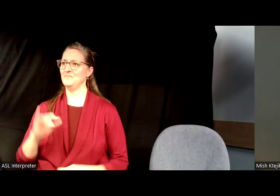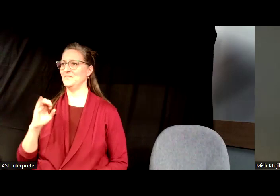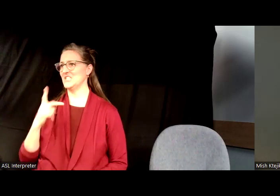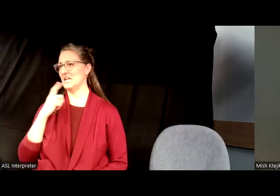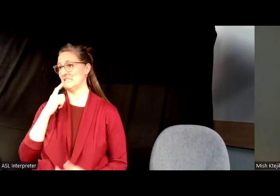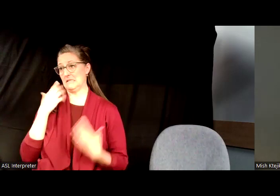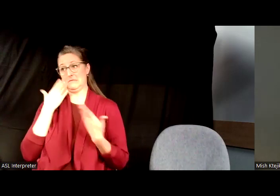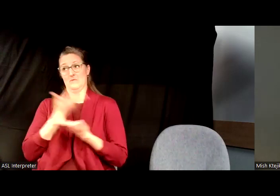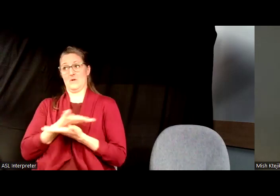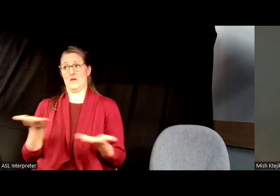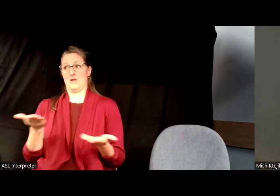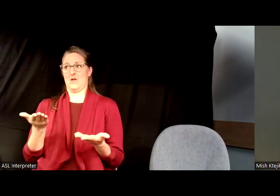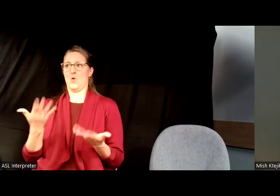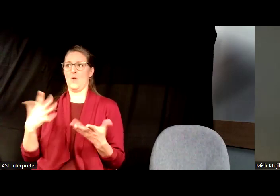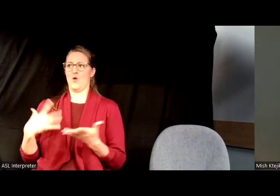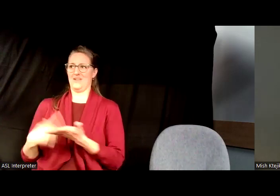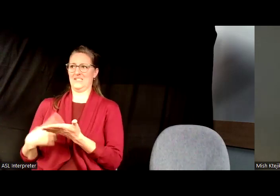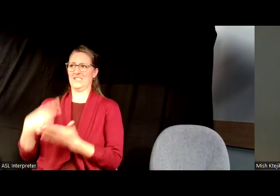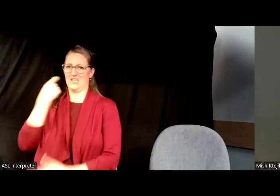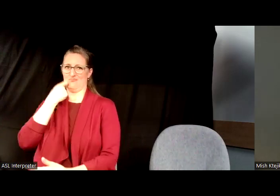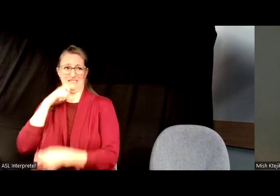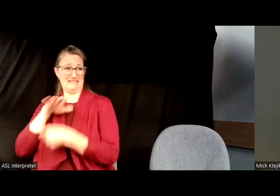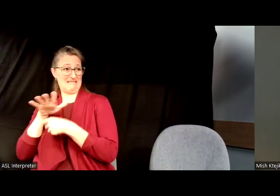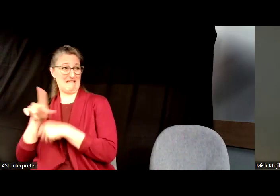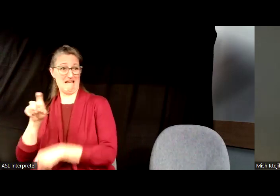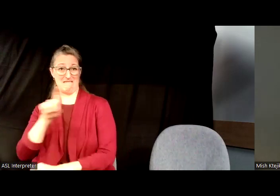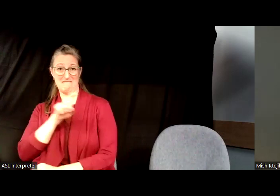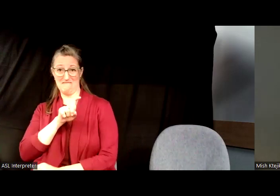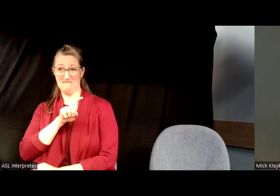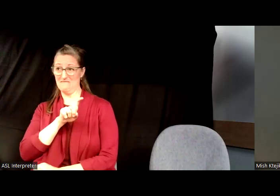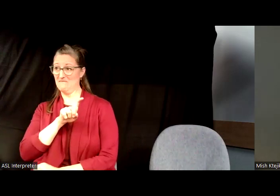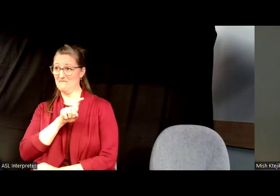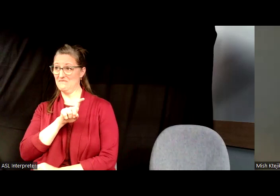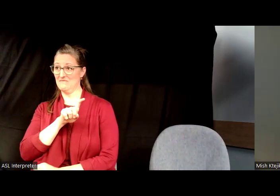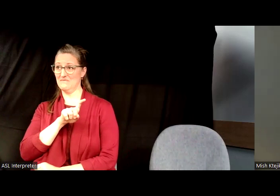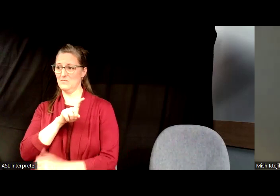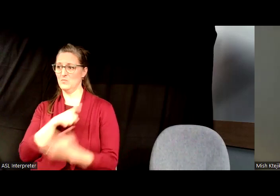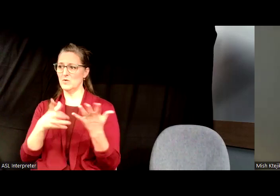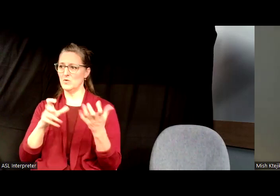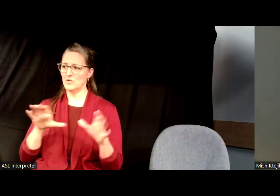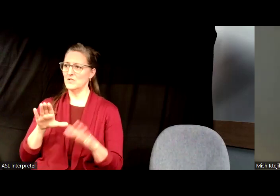So do you guys want to discuss the EIPA stuff, or is what we discussed enough for now?